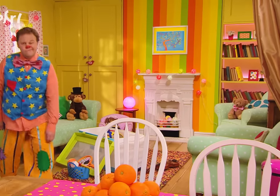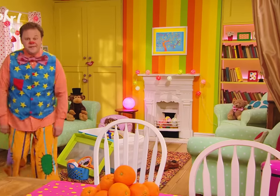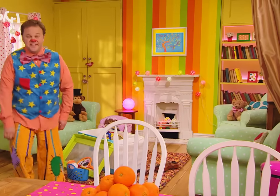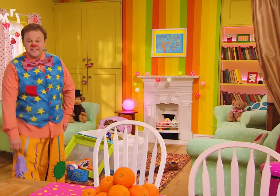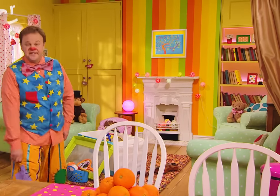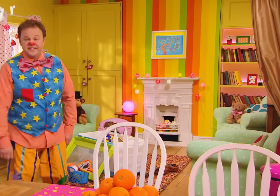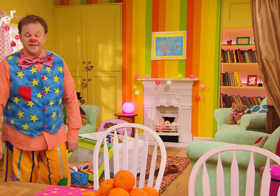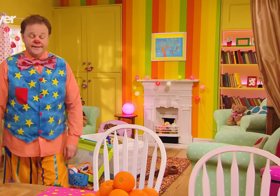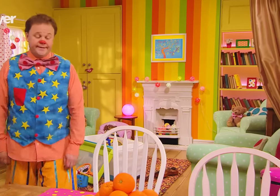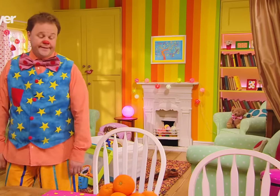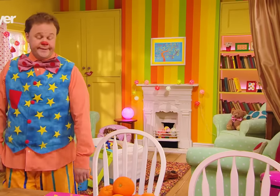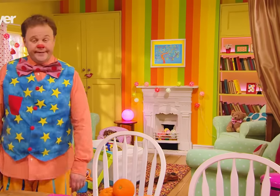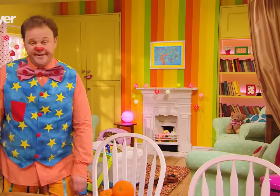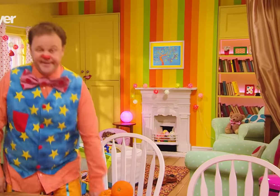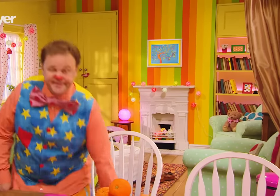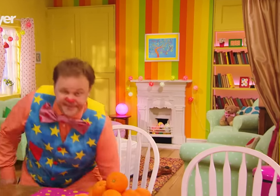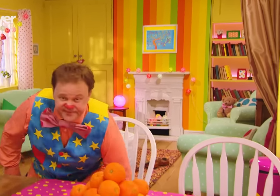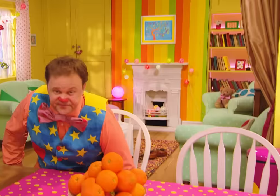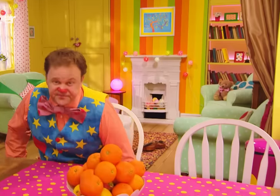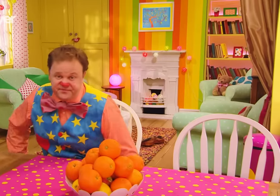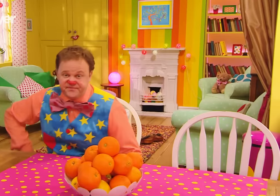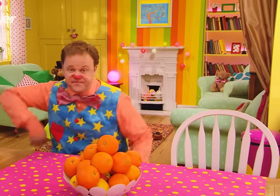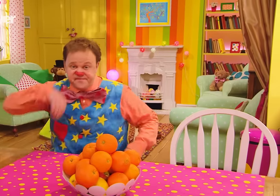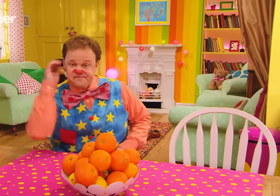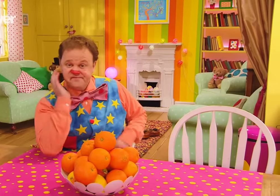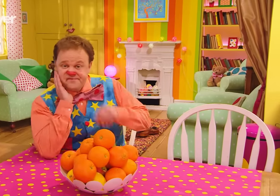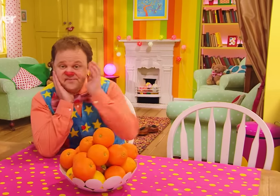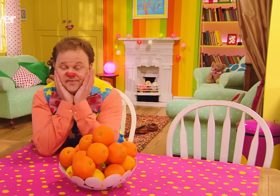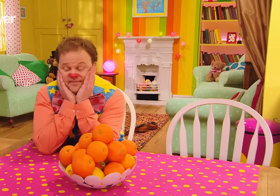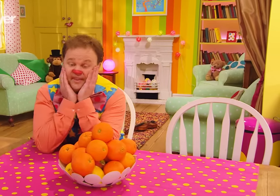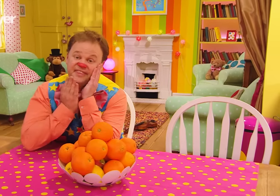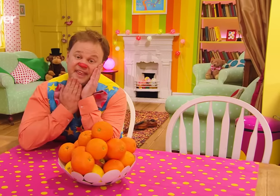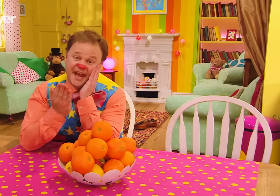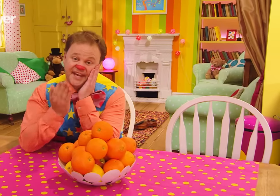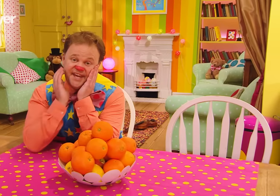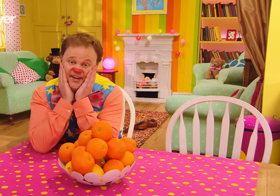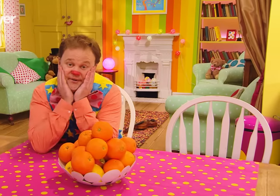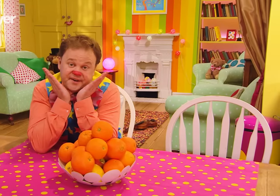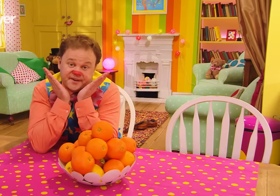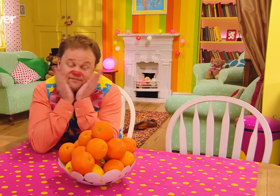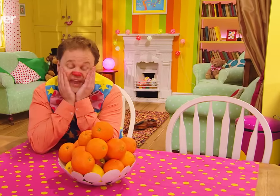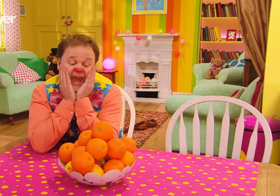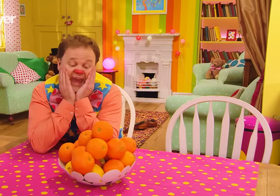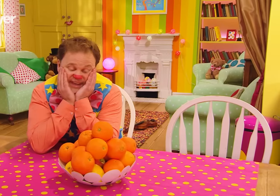Don't be sad, Mr. Tumble. We will find you a hobby soon. Thank you.